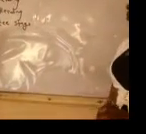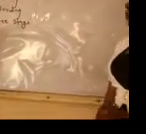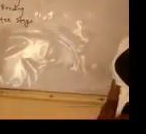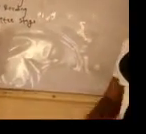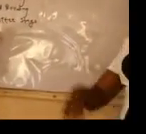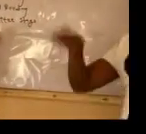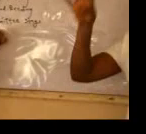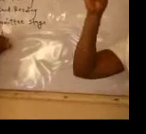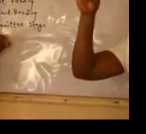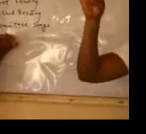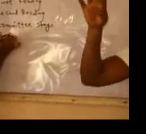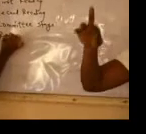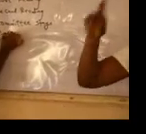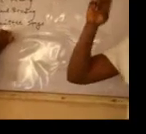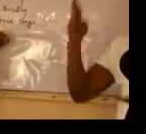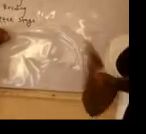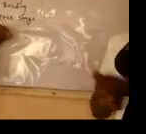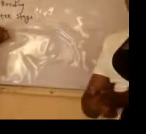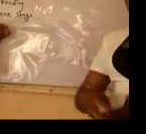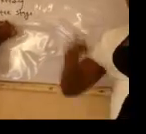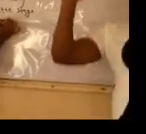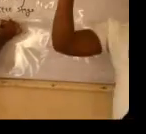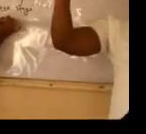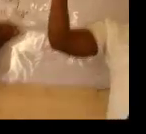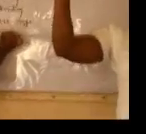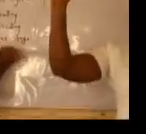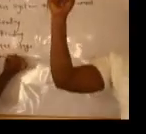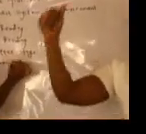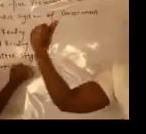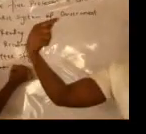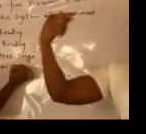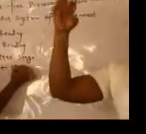4, report stage.